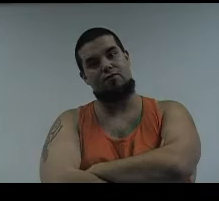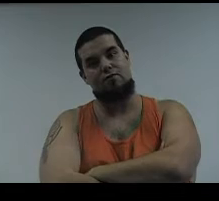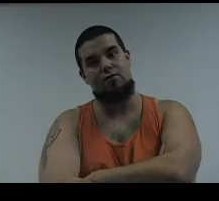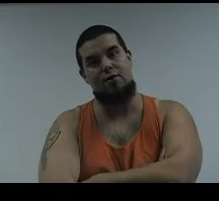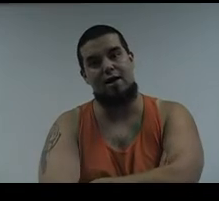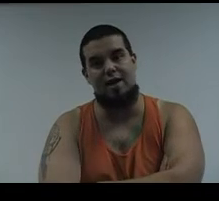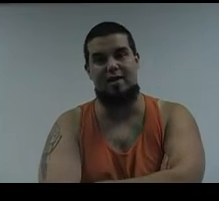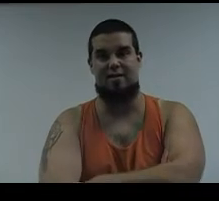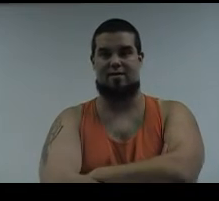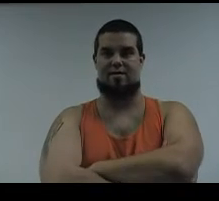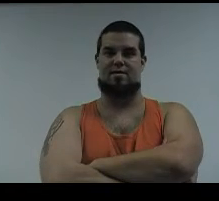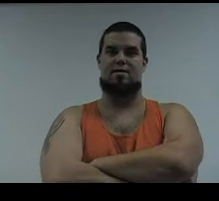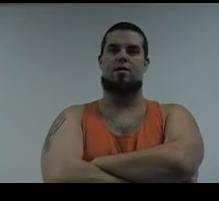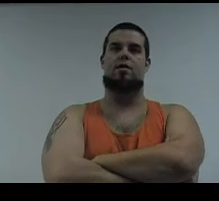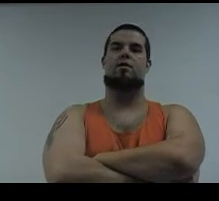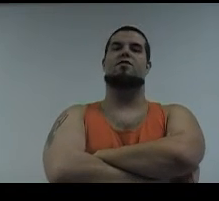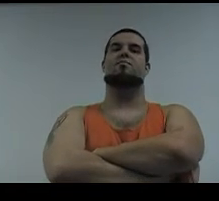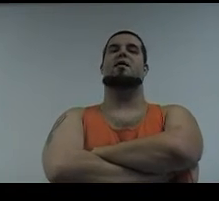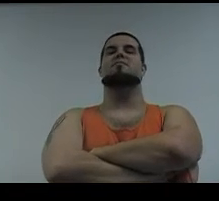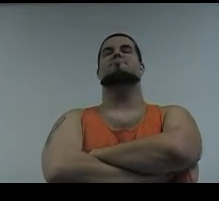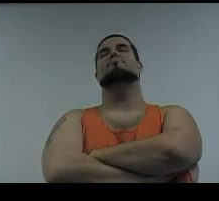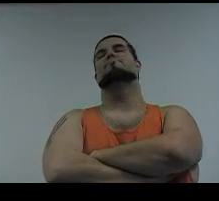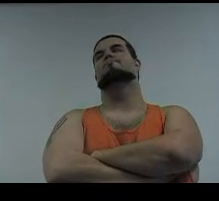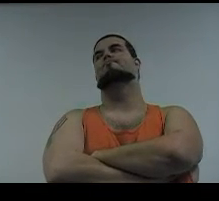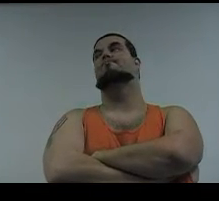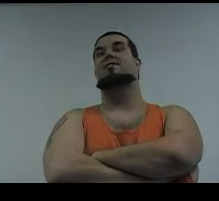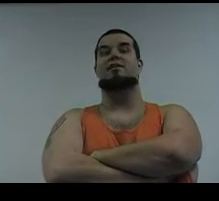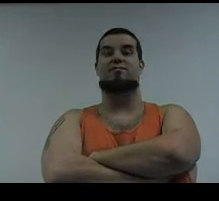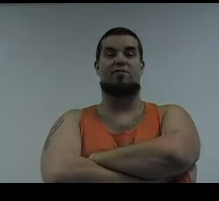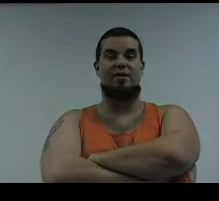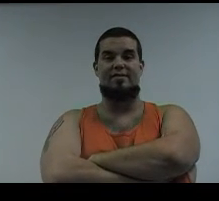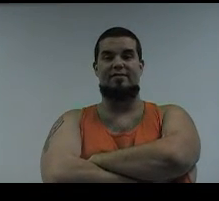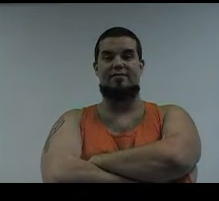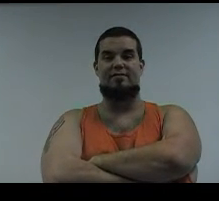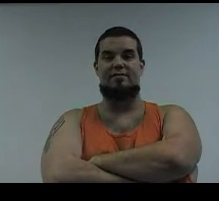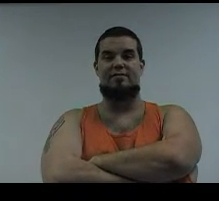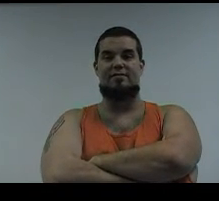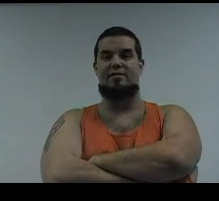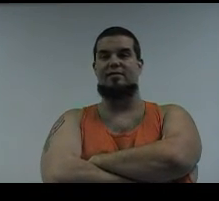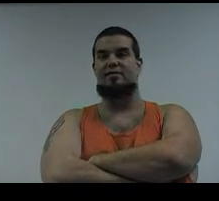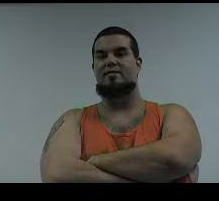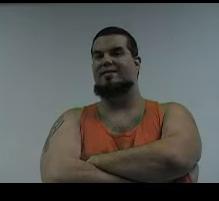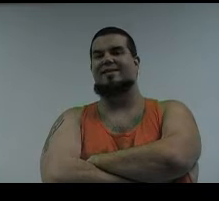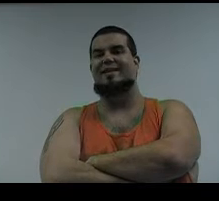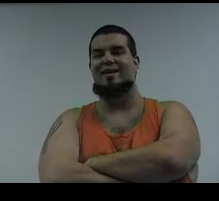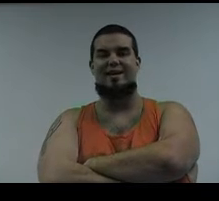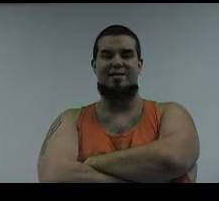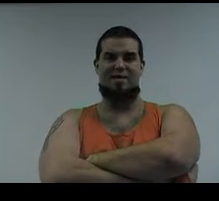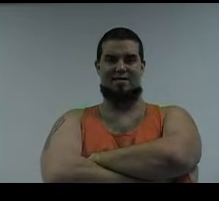Free. So everybody, tell your friends. Tell your enemies.